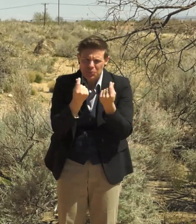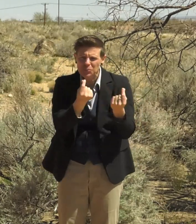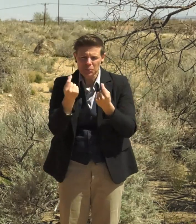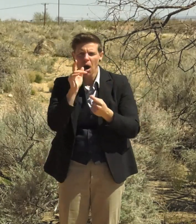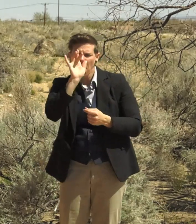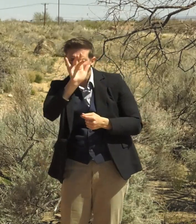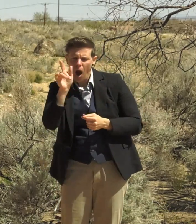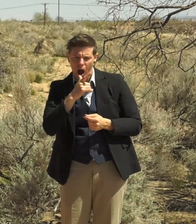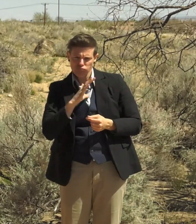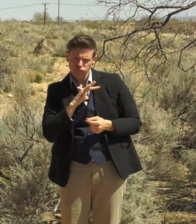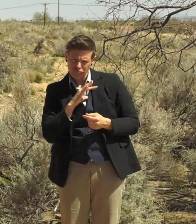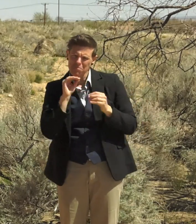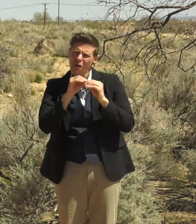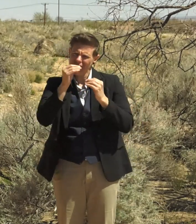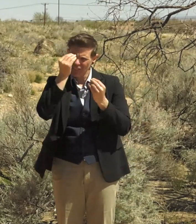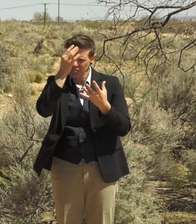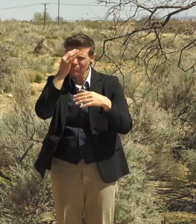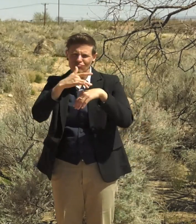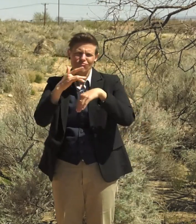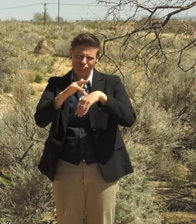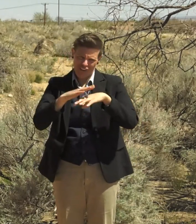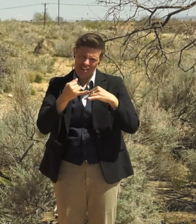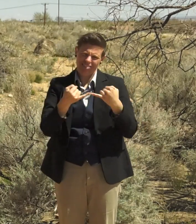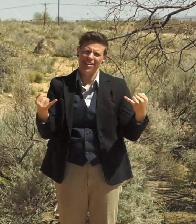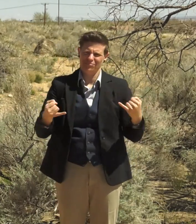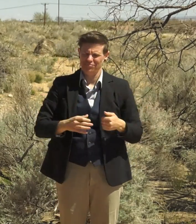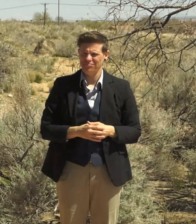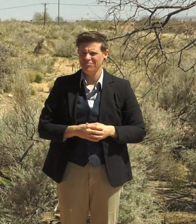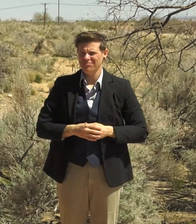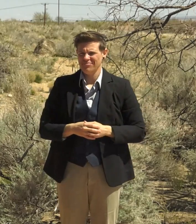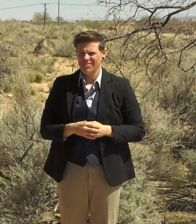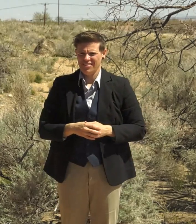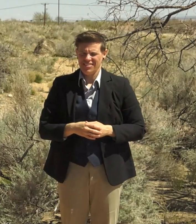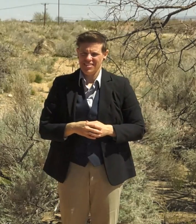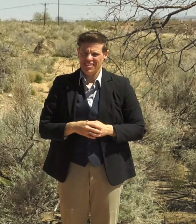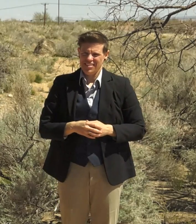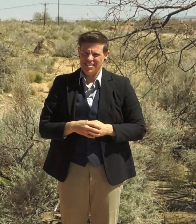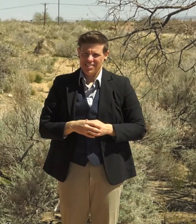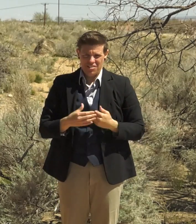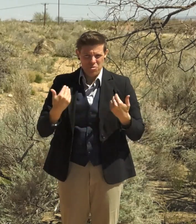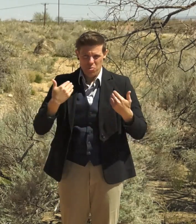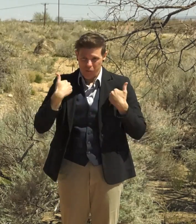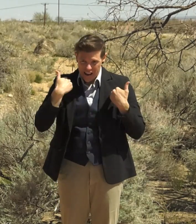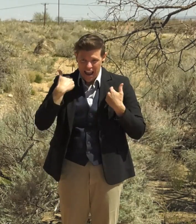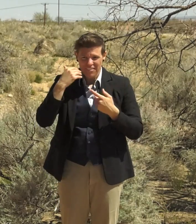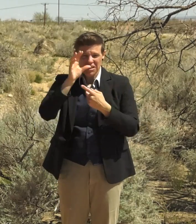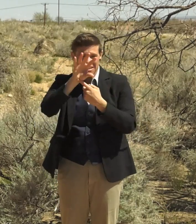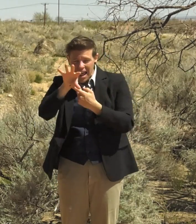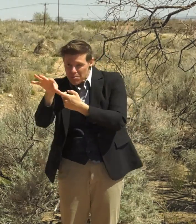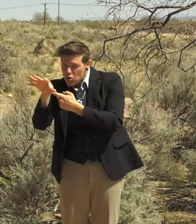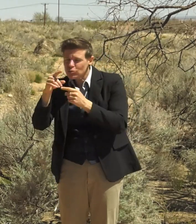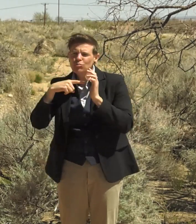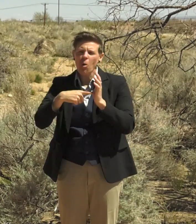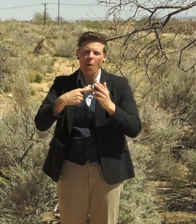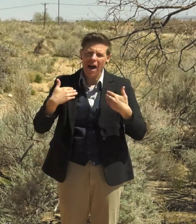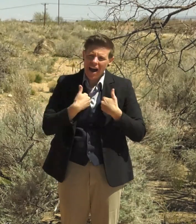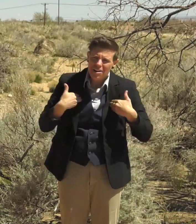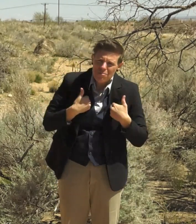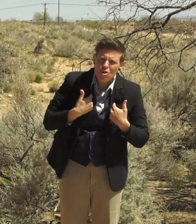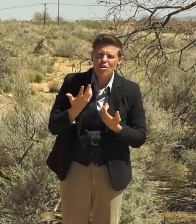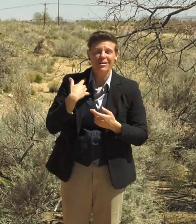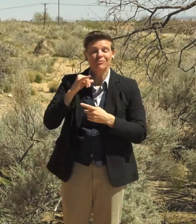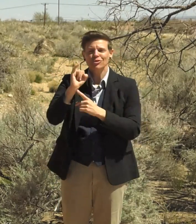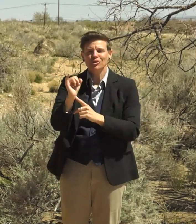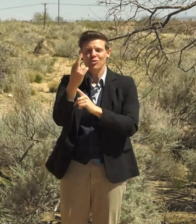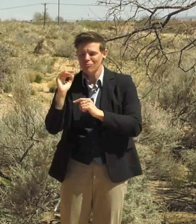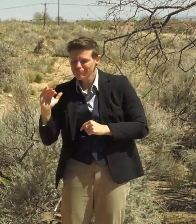be online. There's wildlife webcams, virtual tours, junior ranger programs, citizen science videos, and even